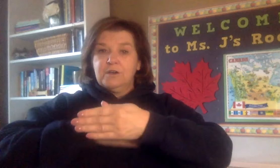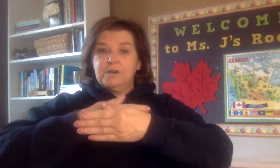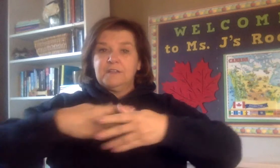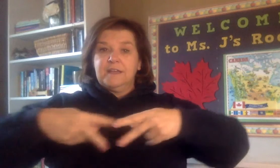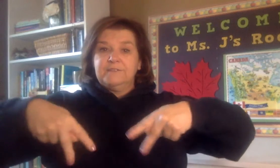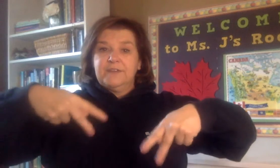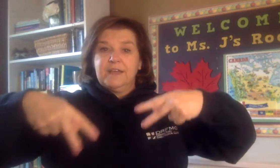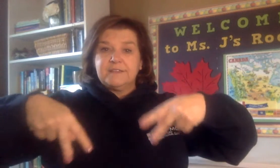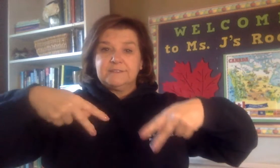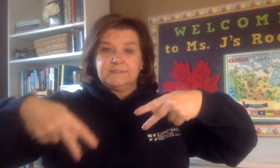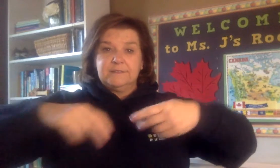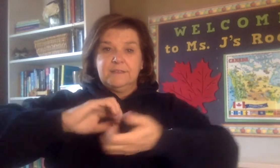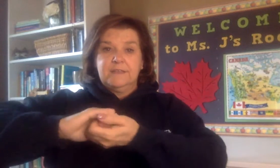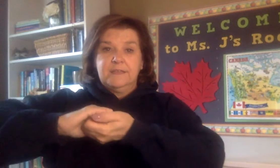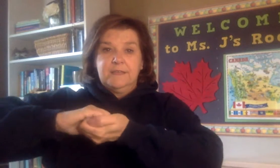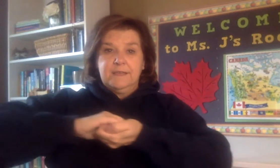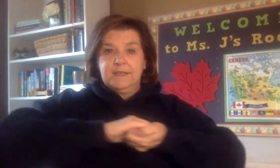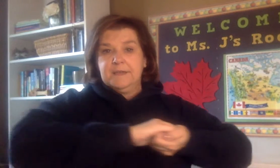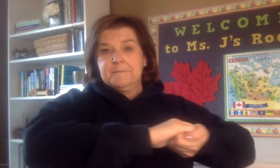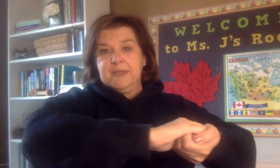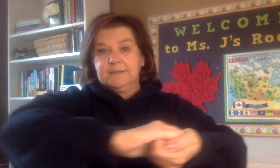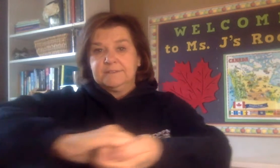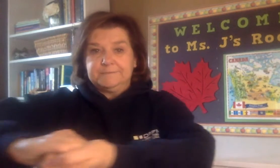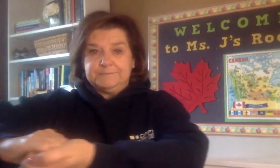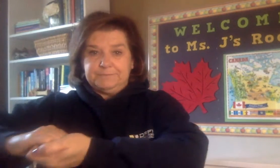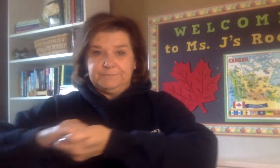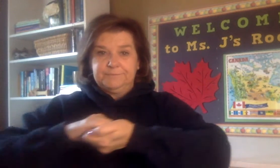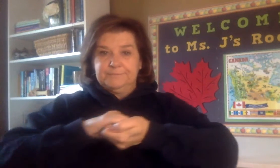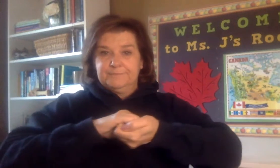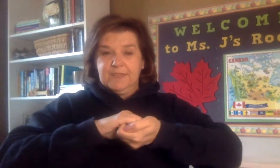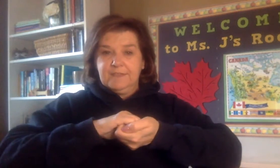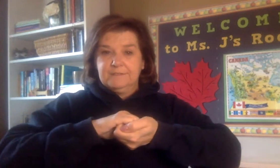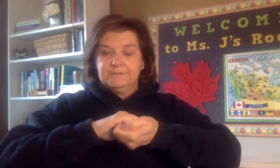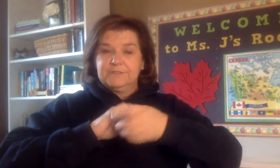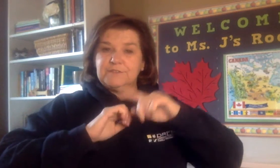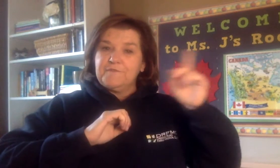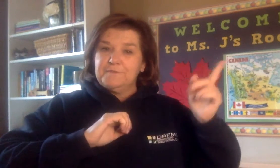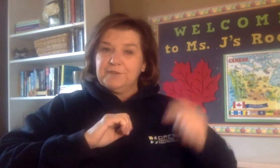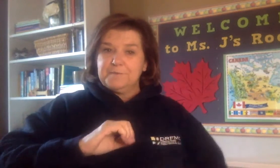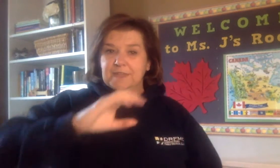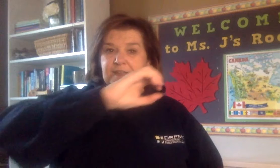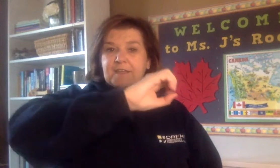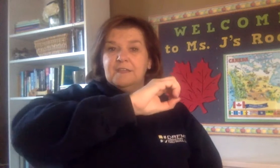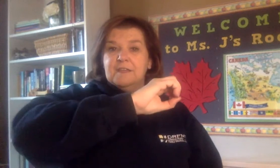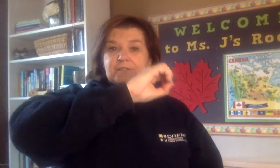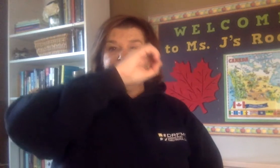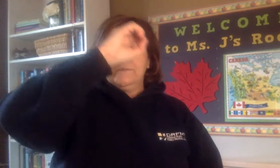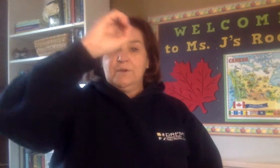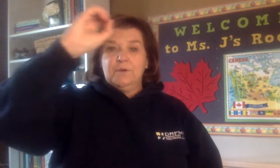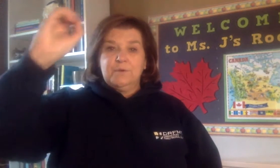all of us, command. Okay. So let's do that from the very beginning. So we have O,